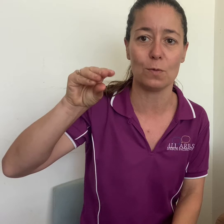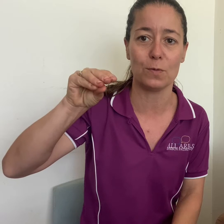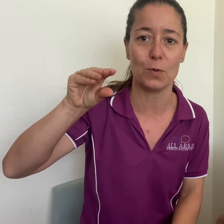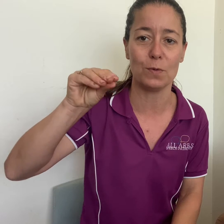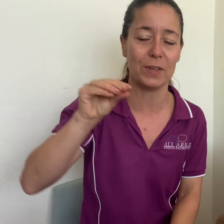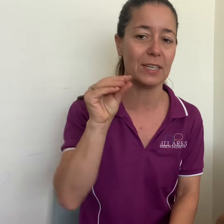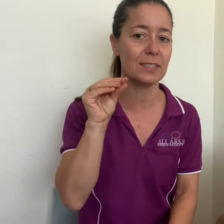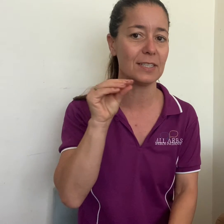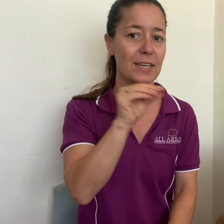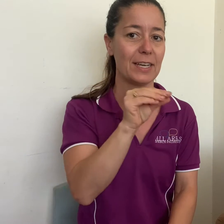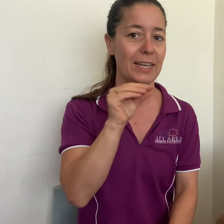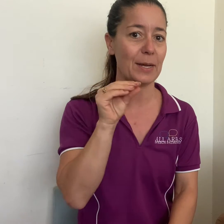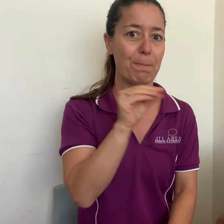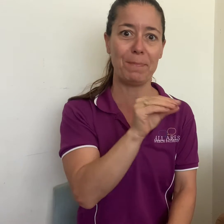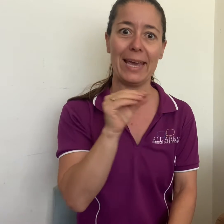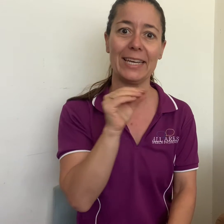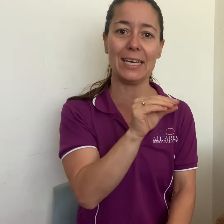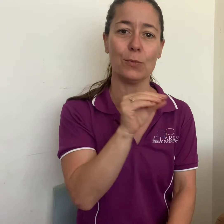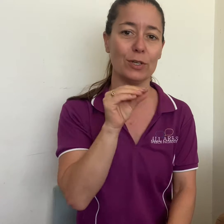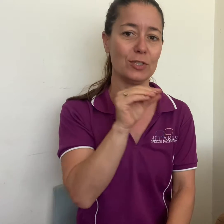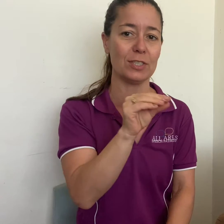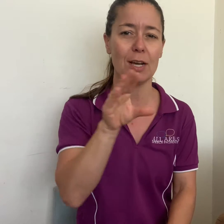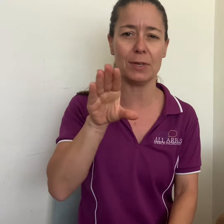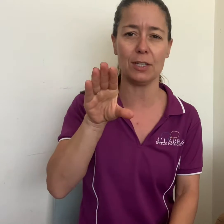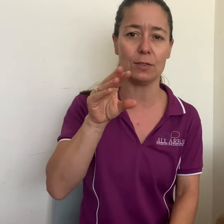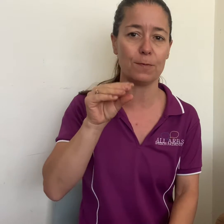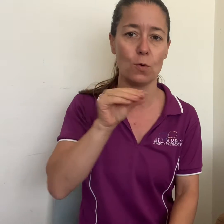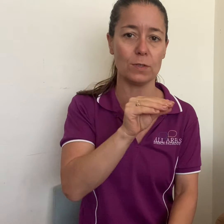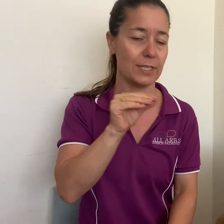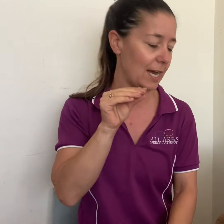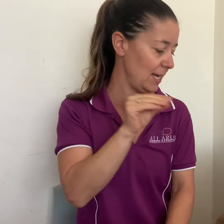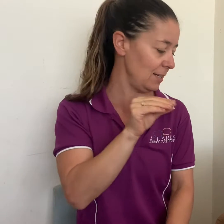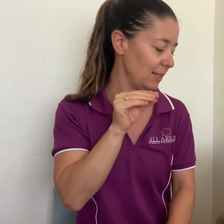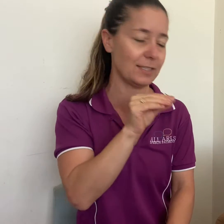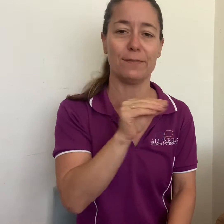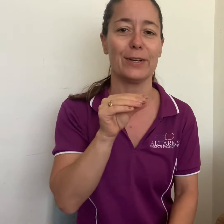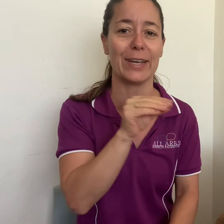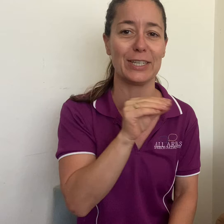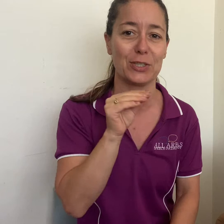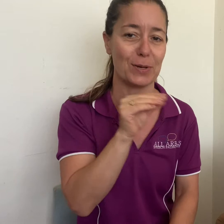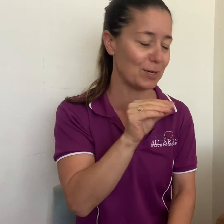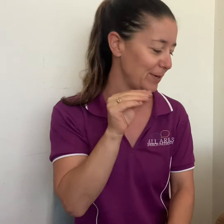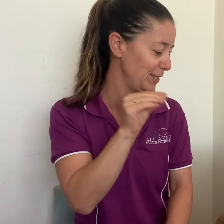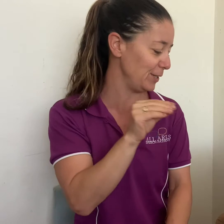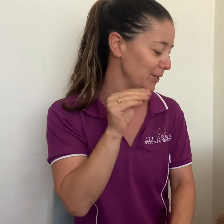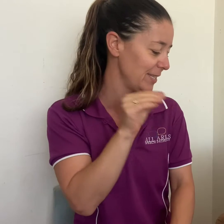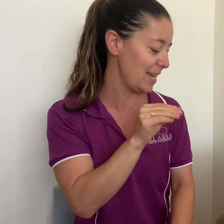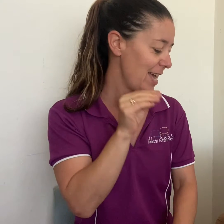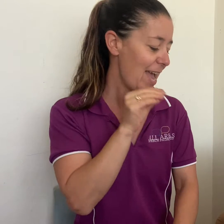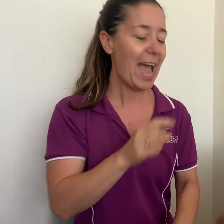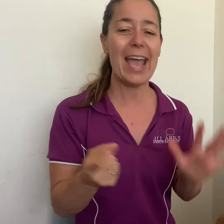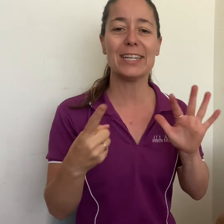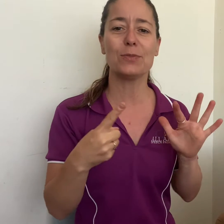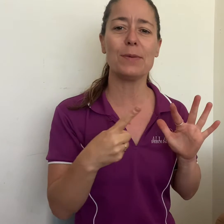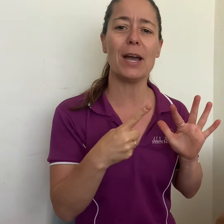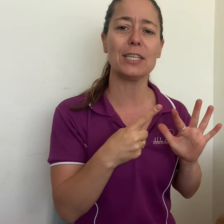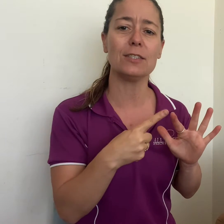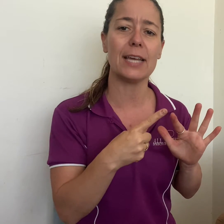4 fingers in a pecking motion. I'm going to use 4 today. That's the variation I'm going to use. And we might use our